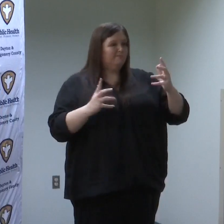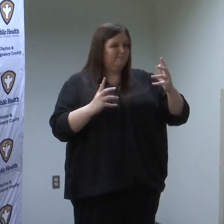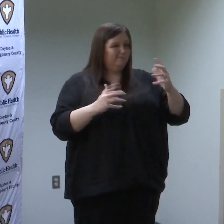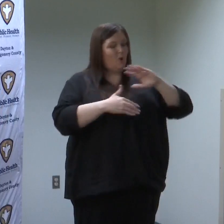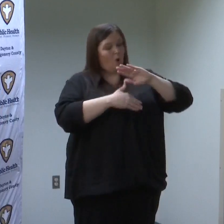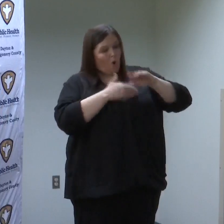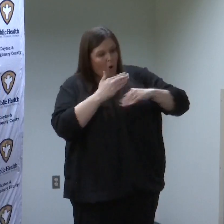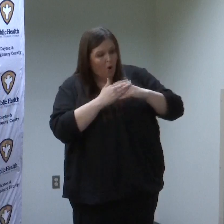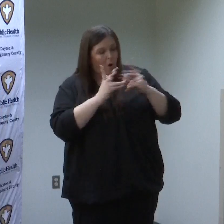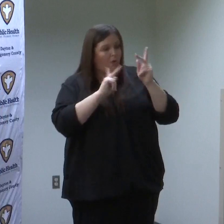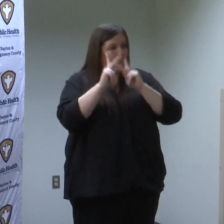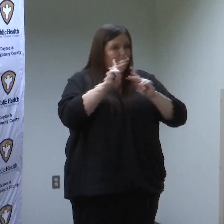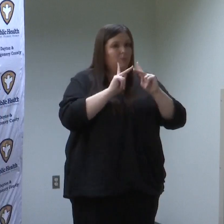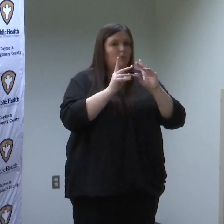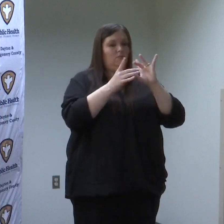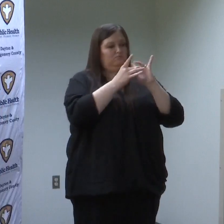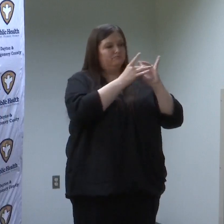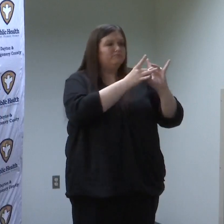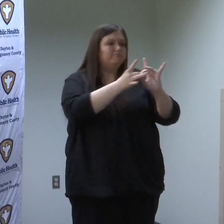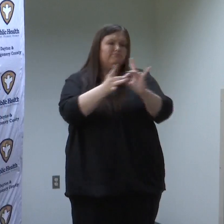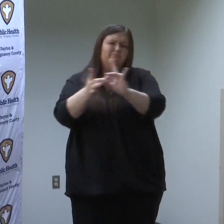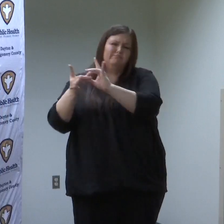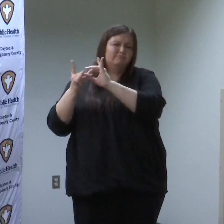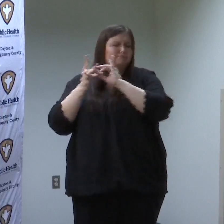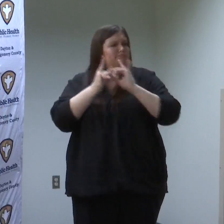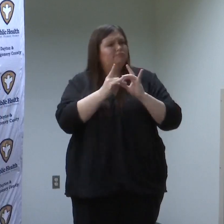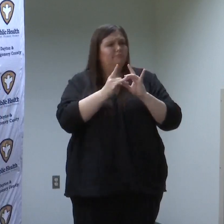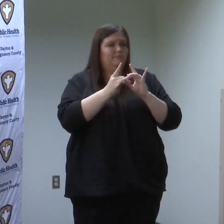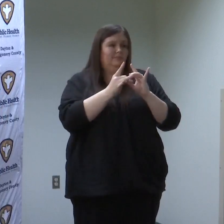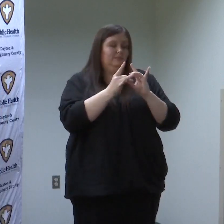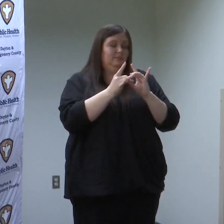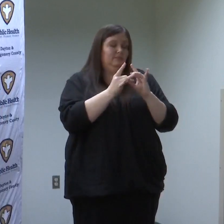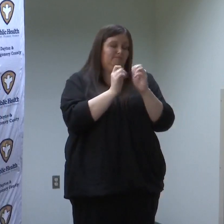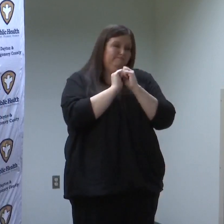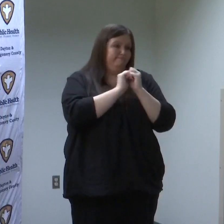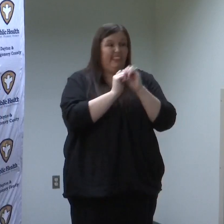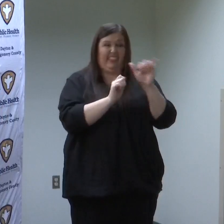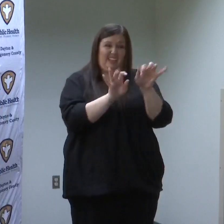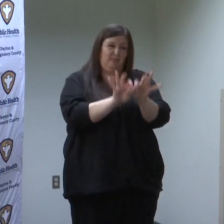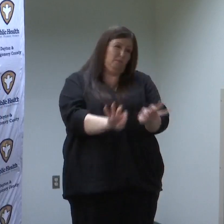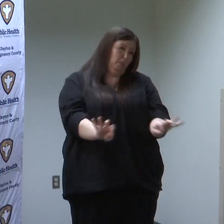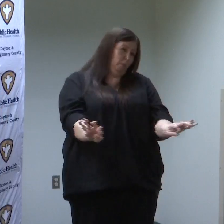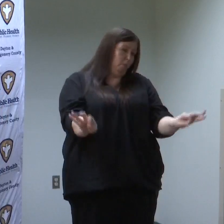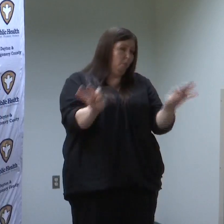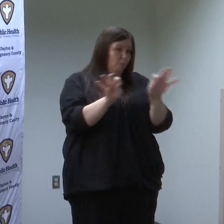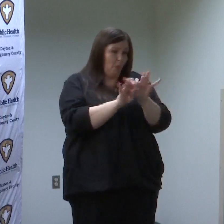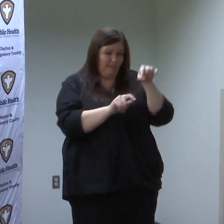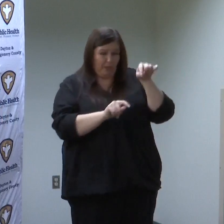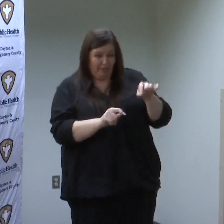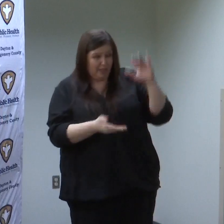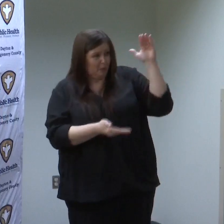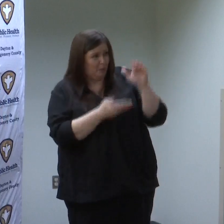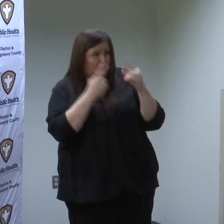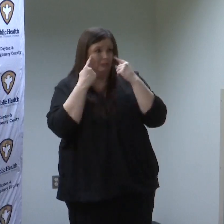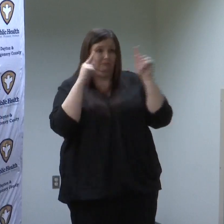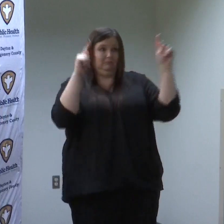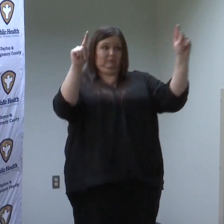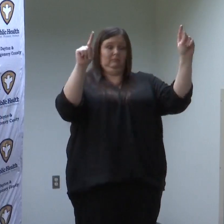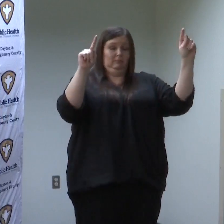response partners are working together. That's critical to the success of this community